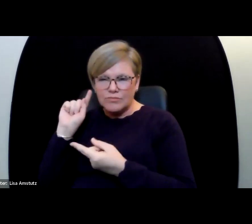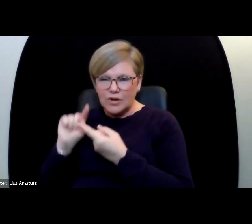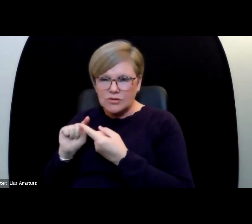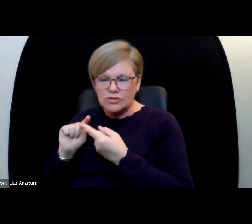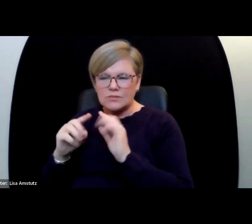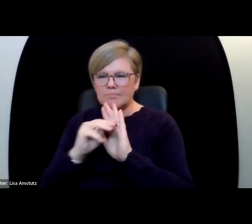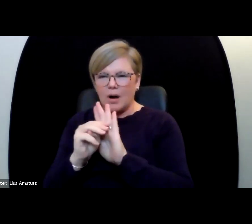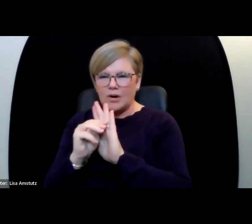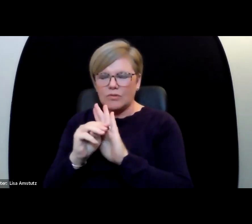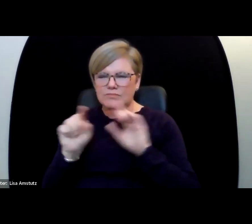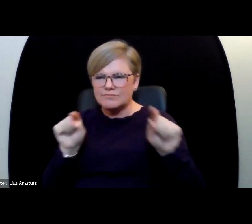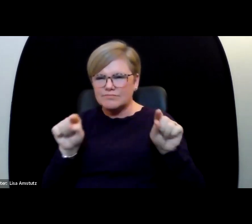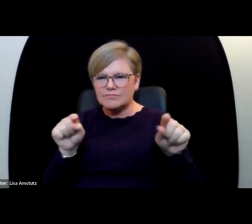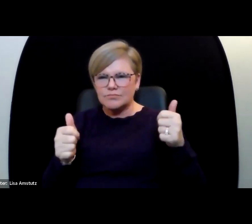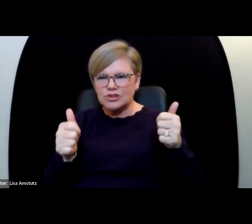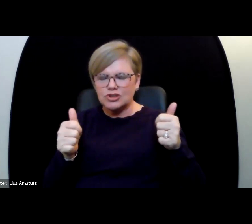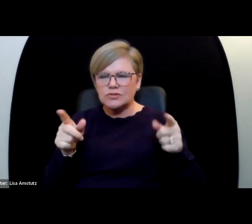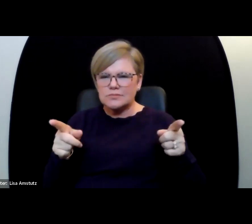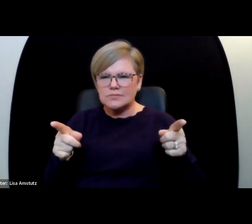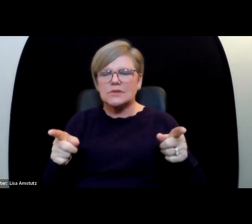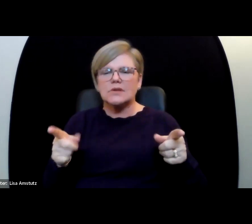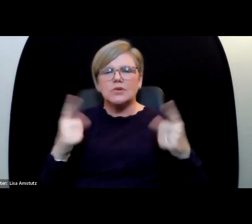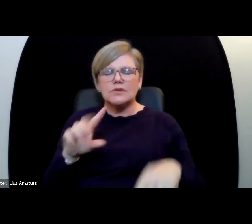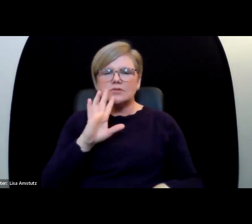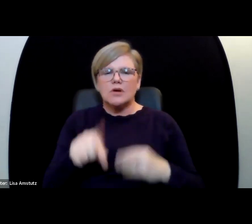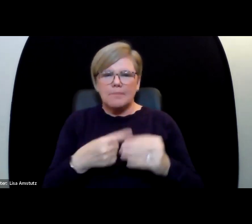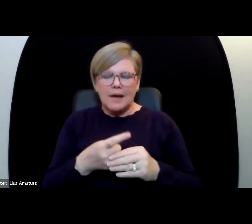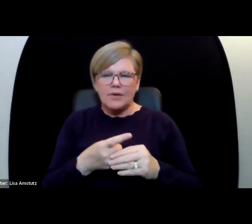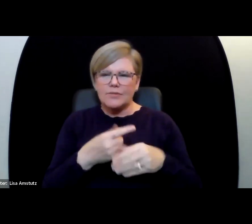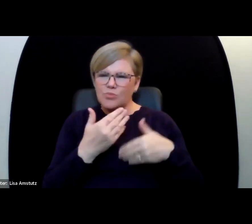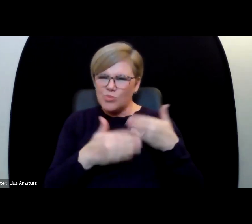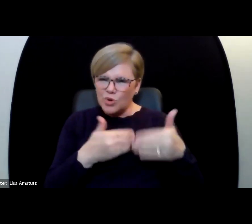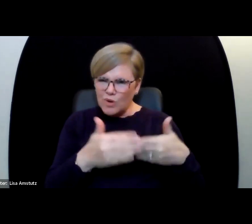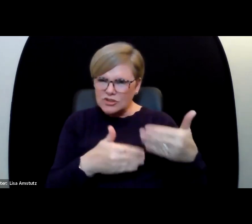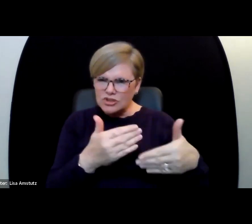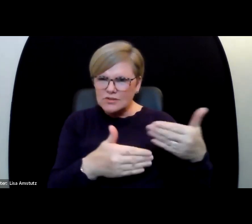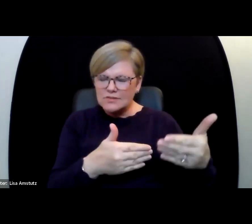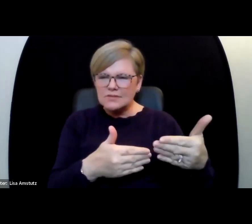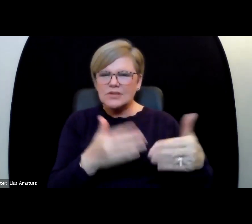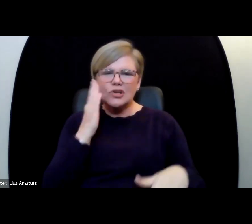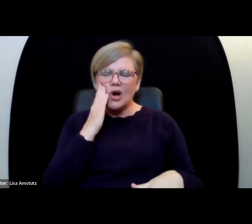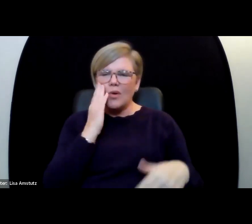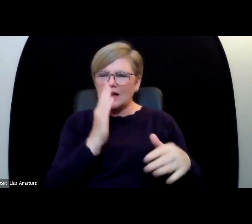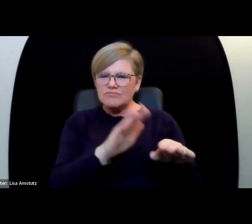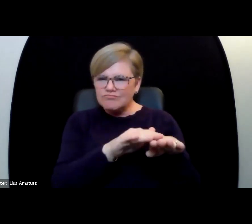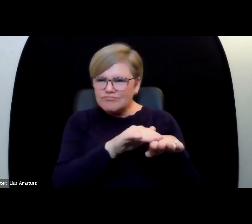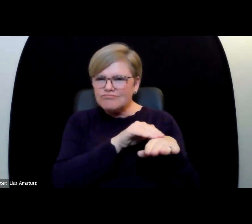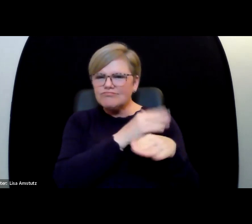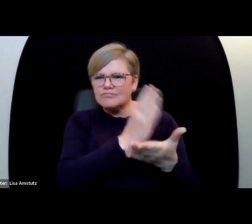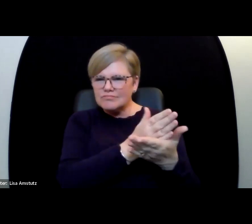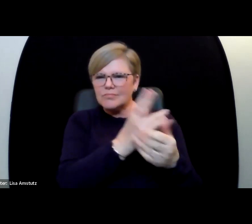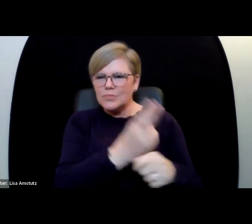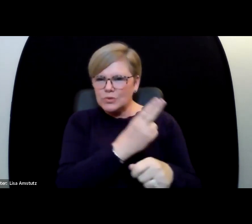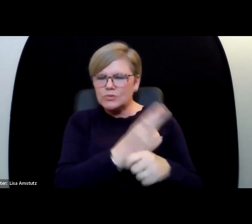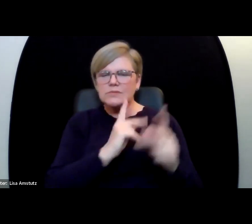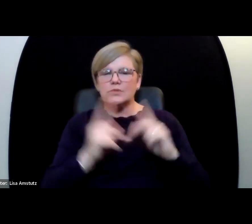And why I say that is probably when you talk about progression and backing off of use, some people see that as